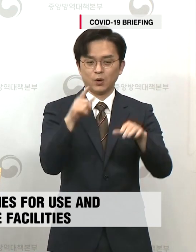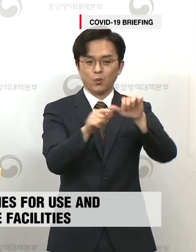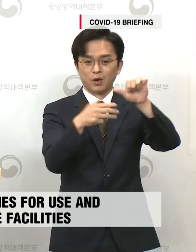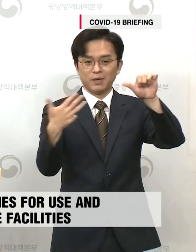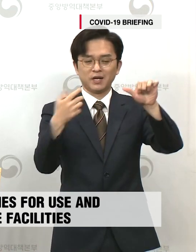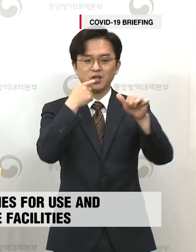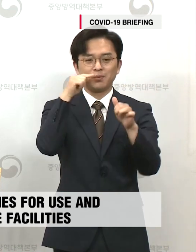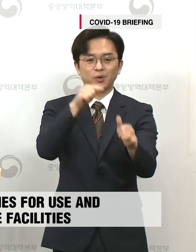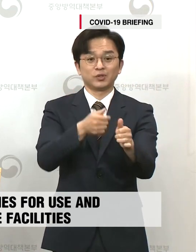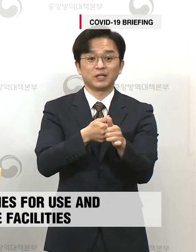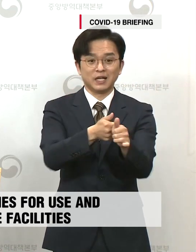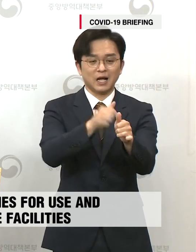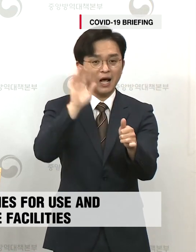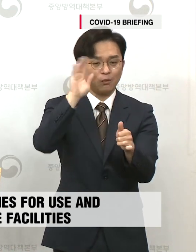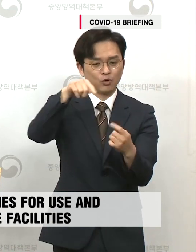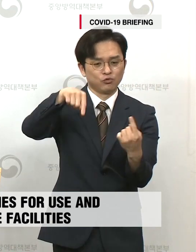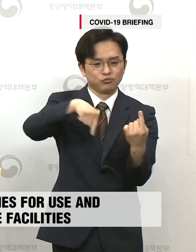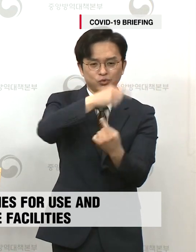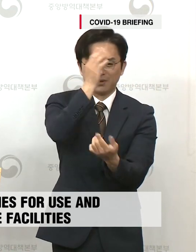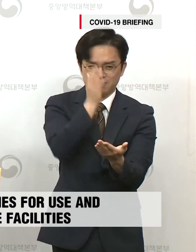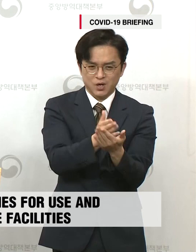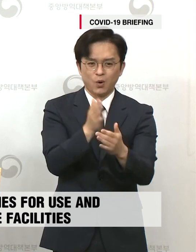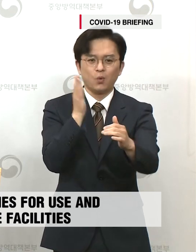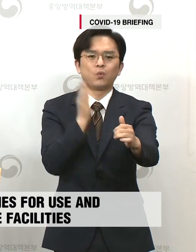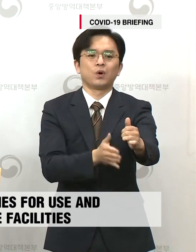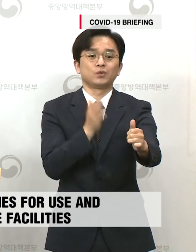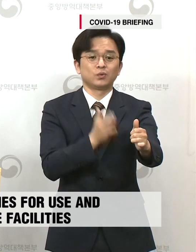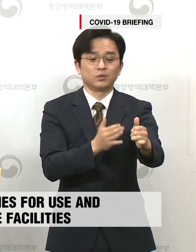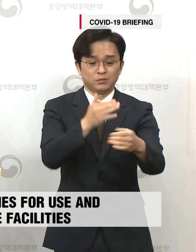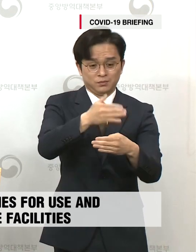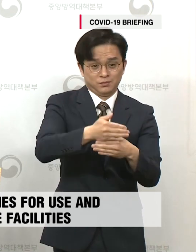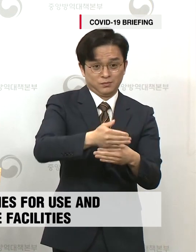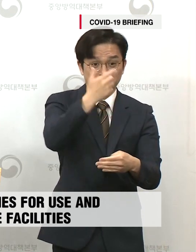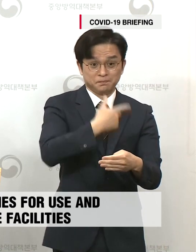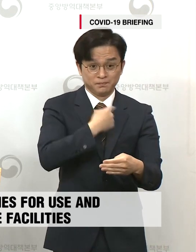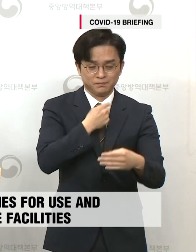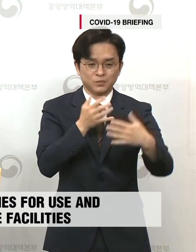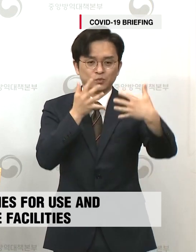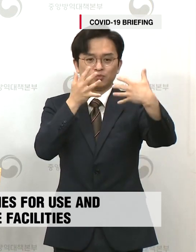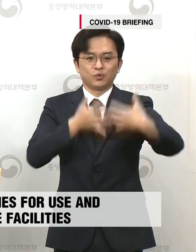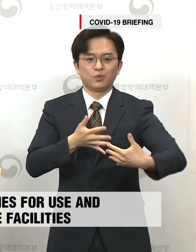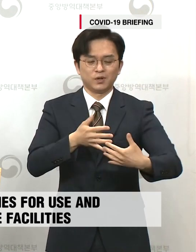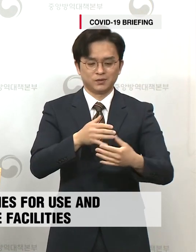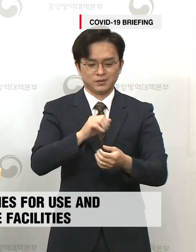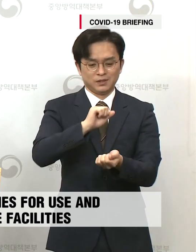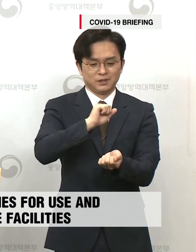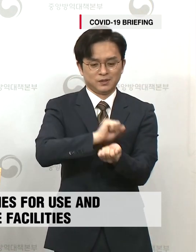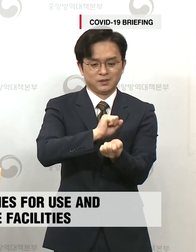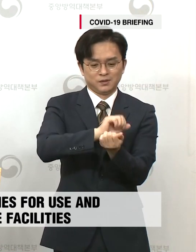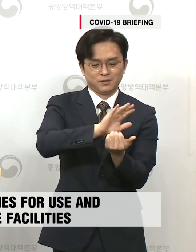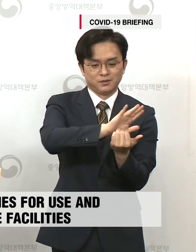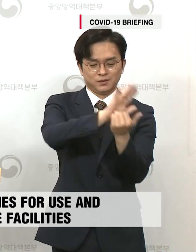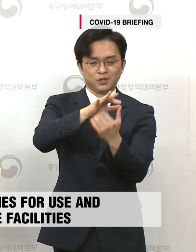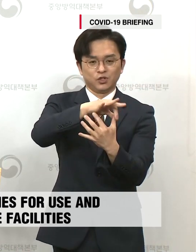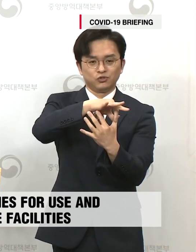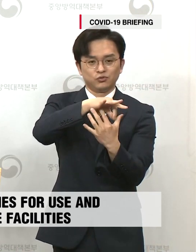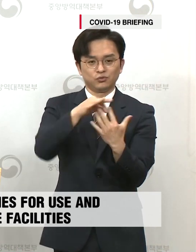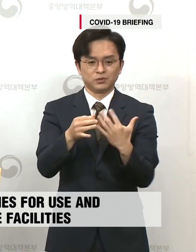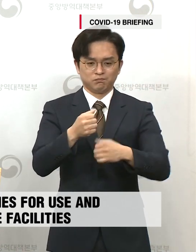clubs, we have put in place an administrative order that is that recommends that all nightlife